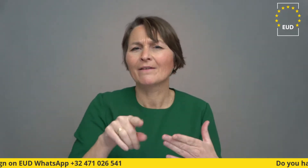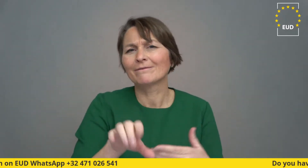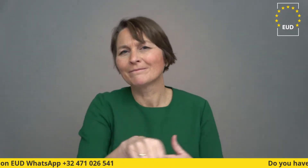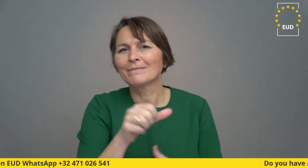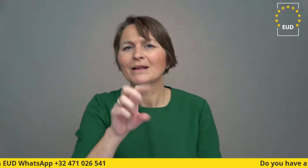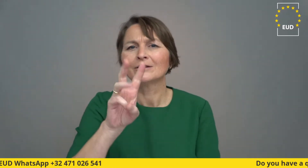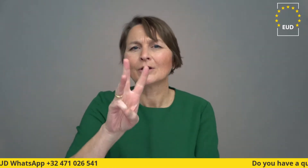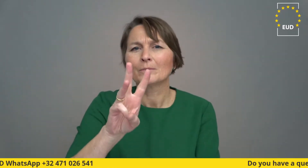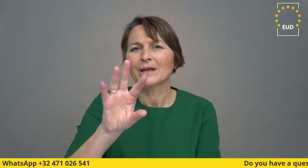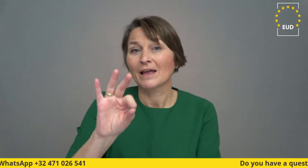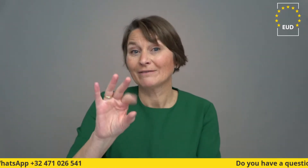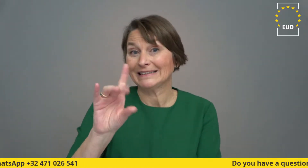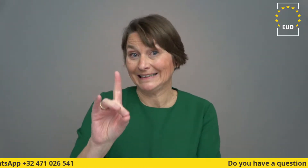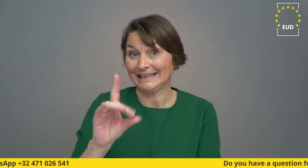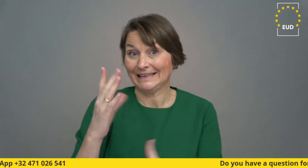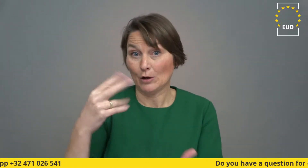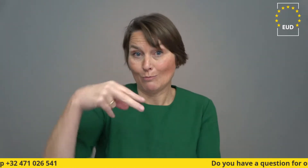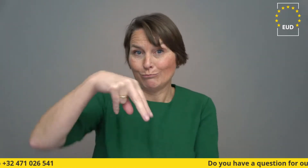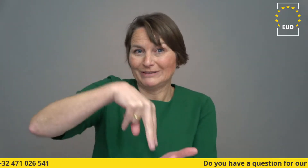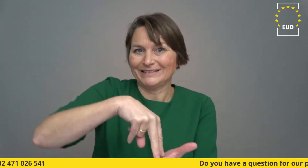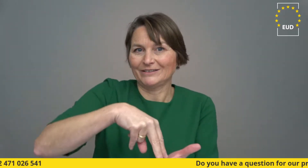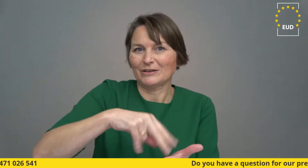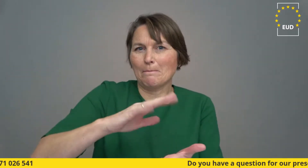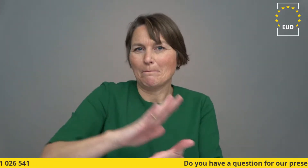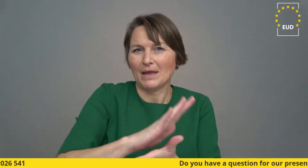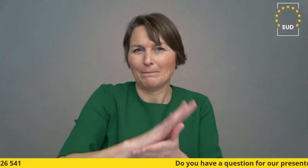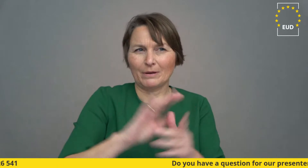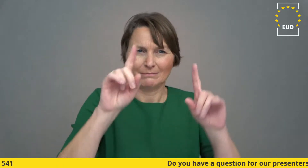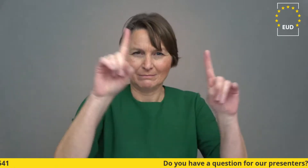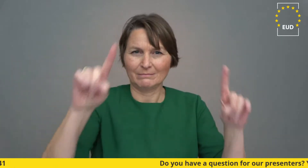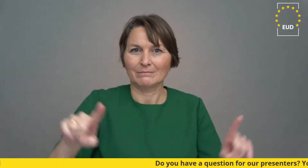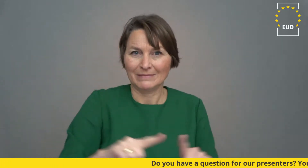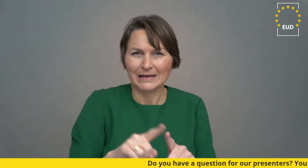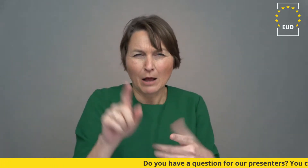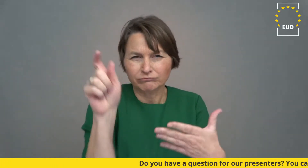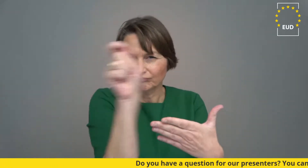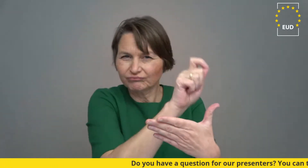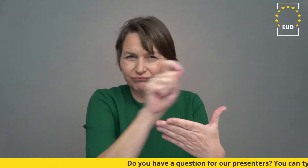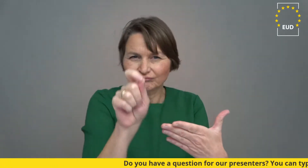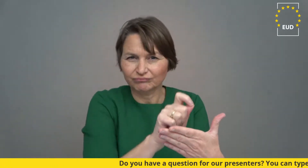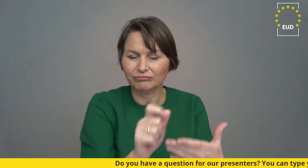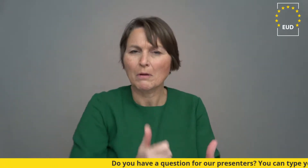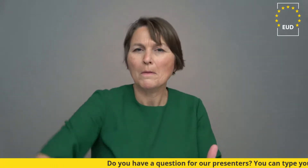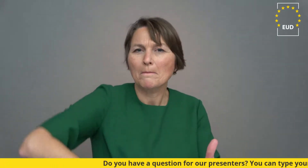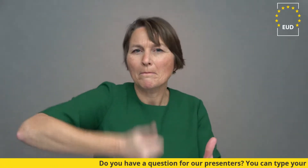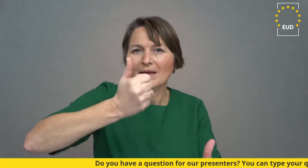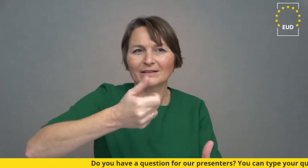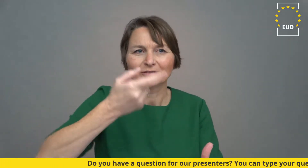interpretation. That has been very well sought out and put on paper in a nice formal way. And